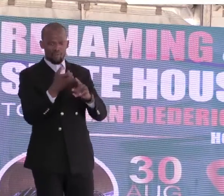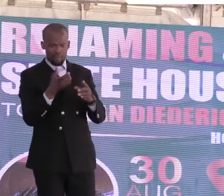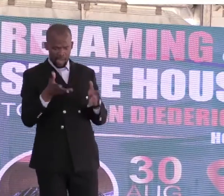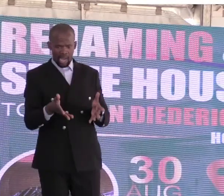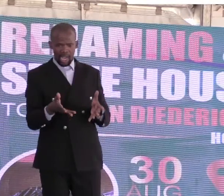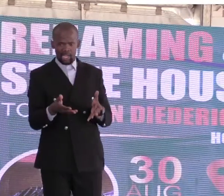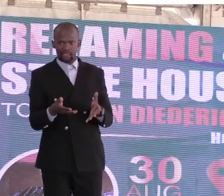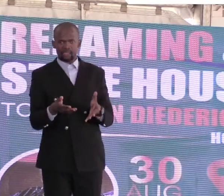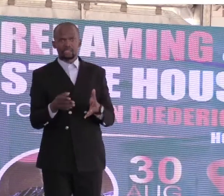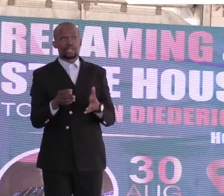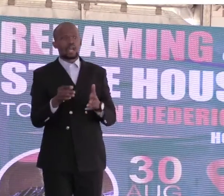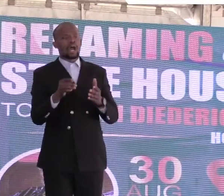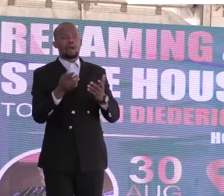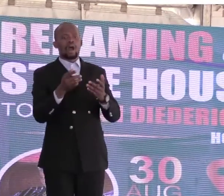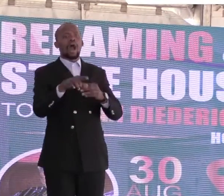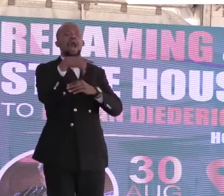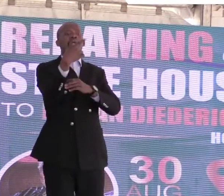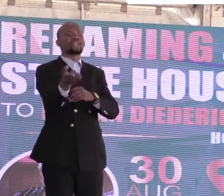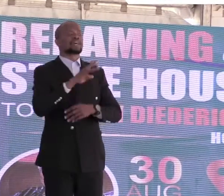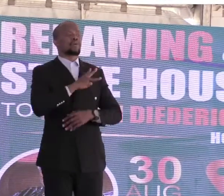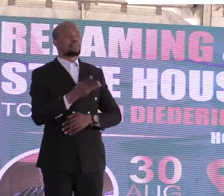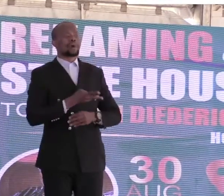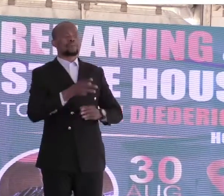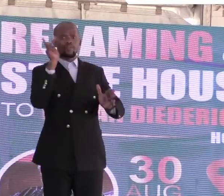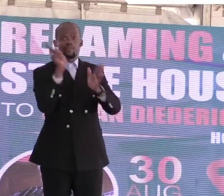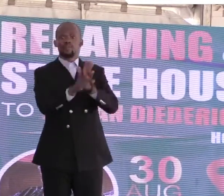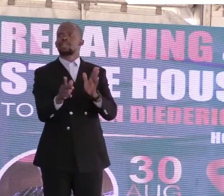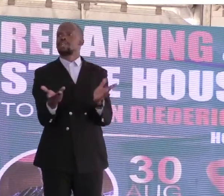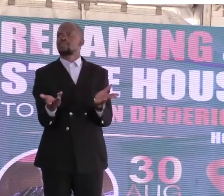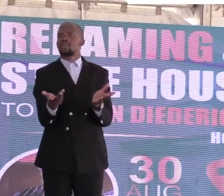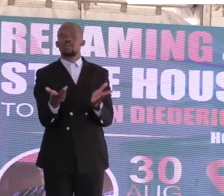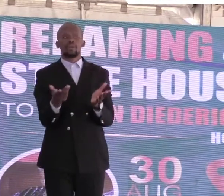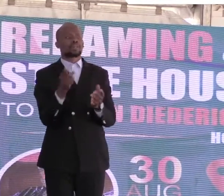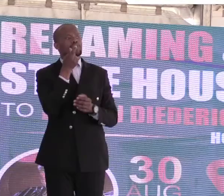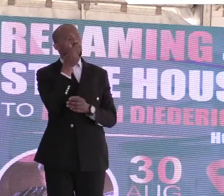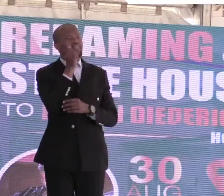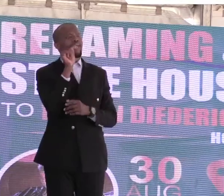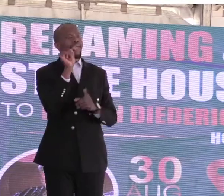are, another woman has been killed by her husband,